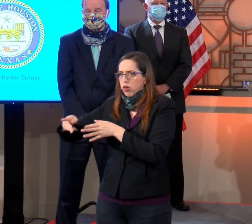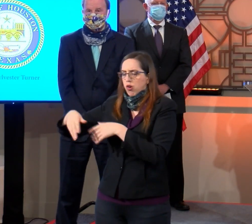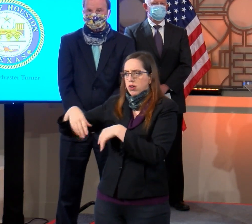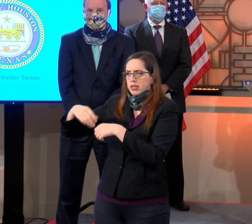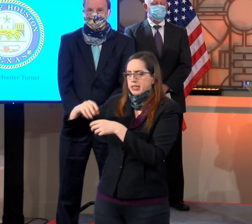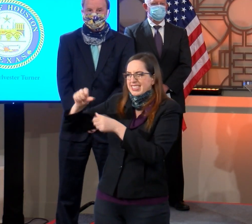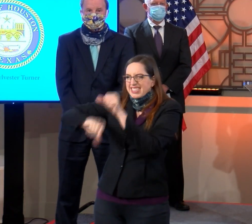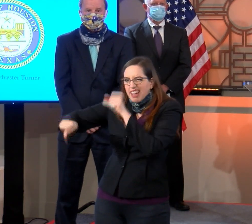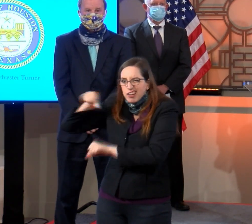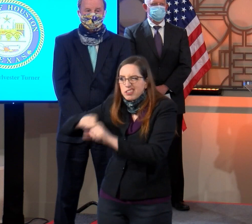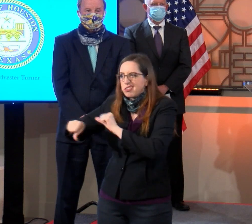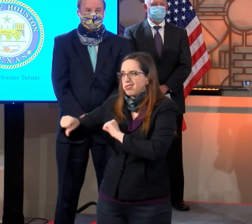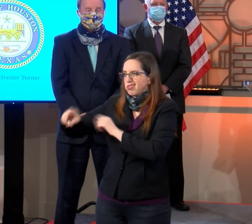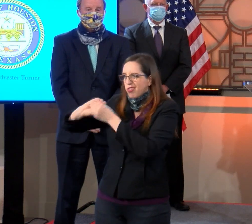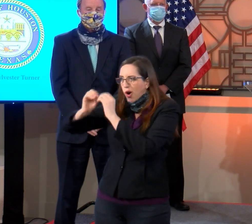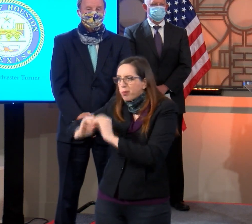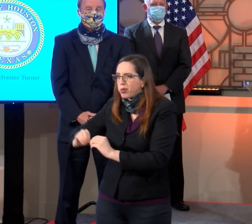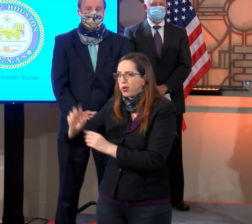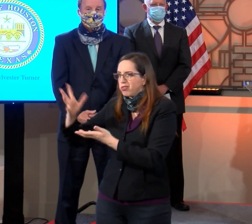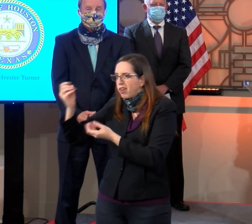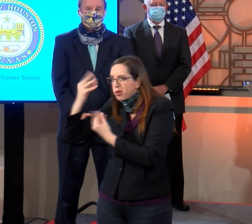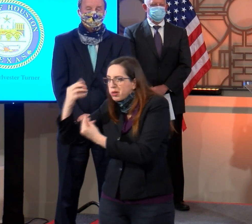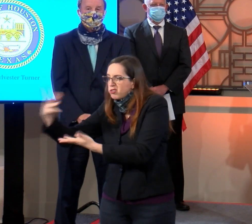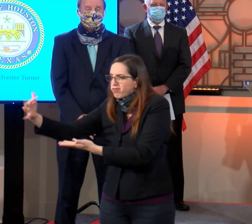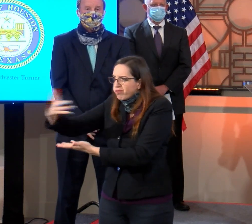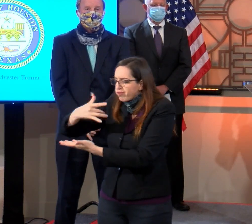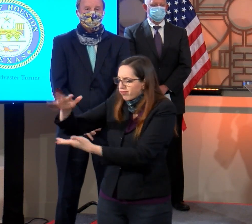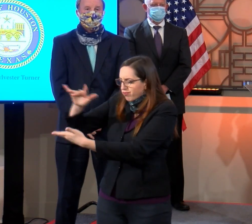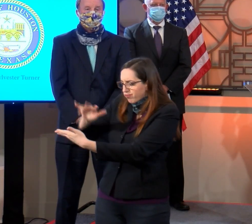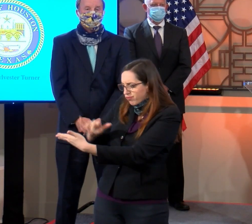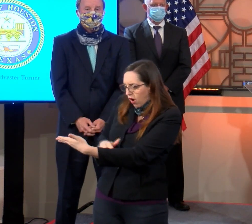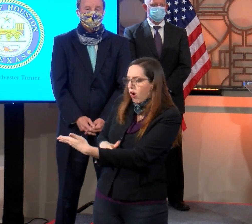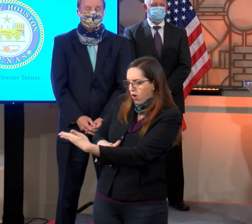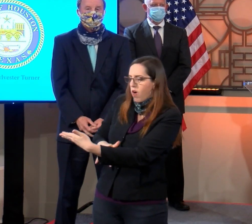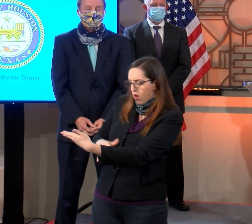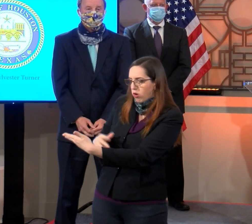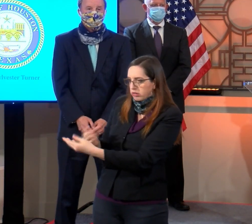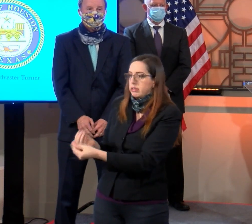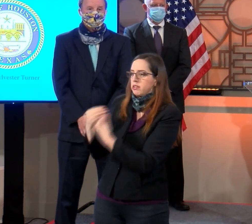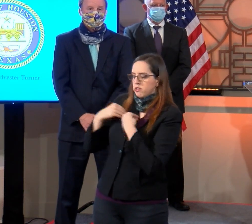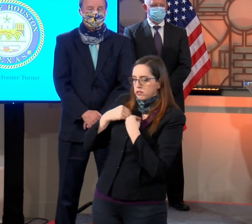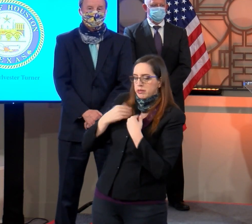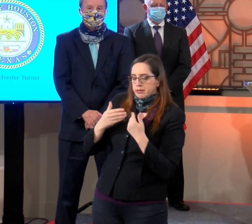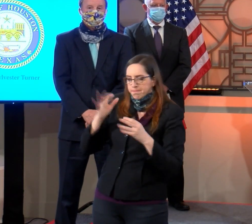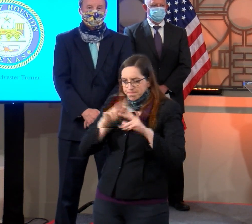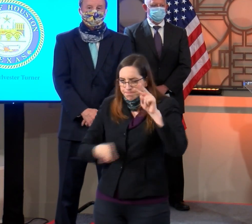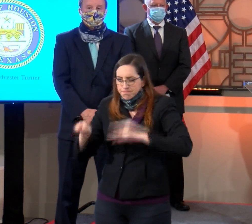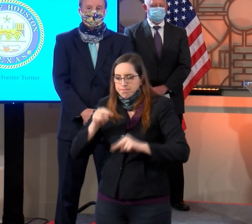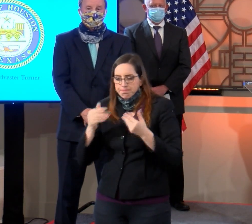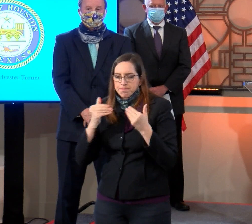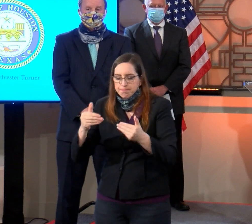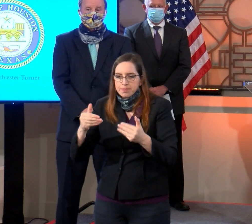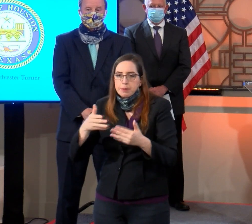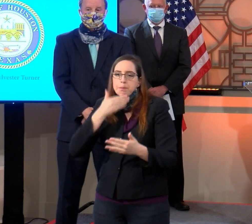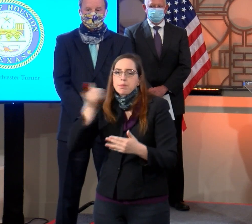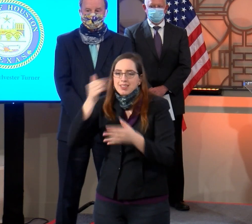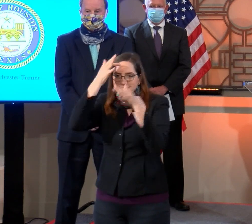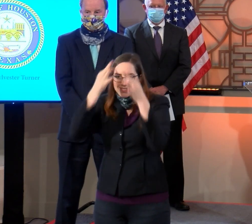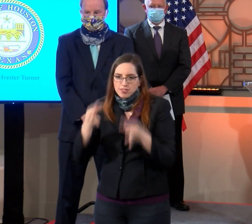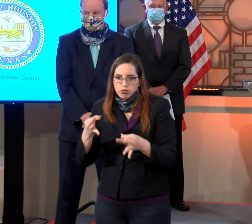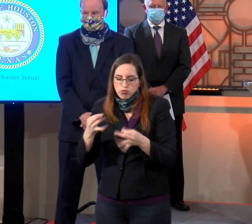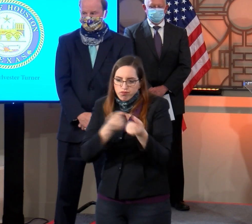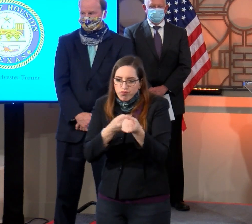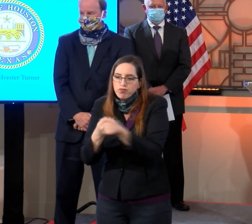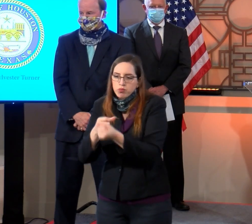the science, to make the best decisions possible in the best interest of the people that